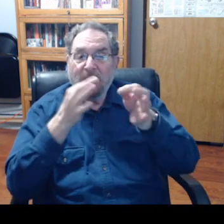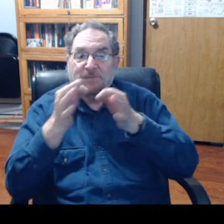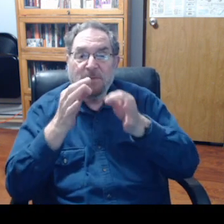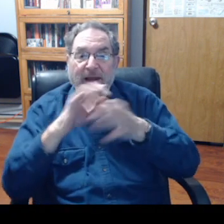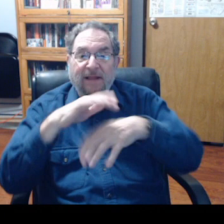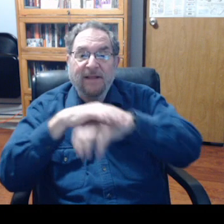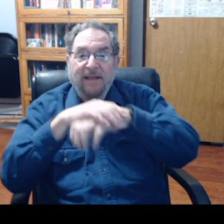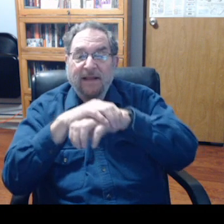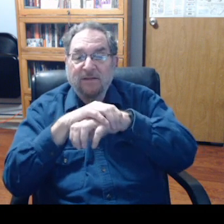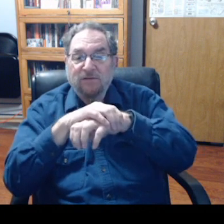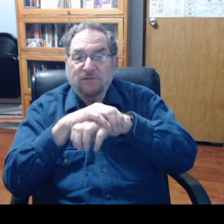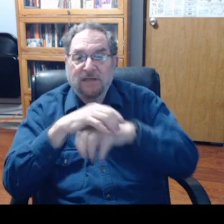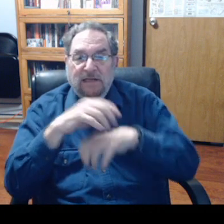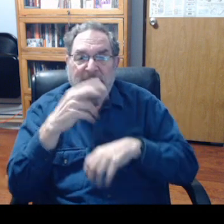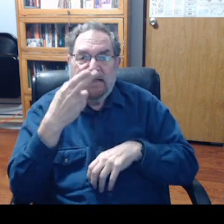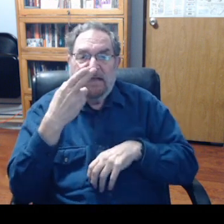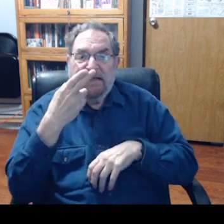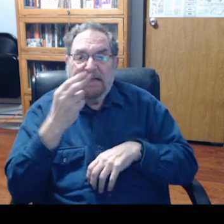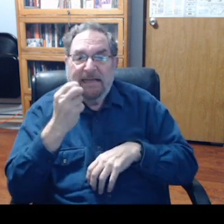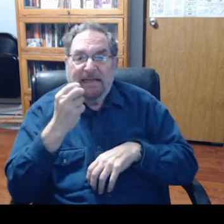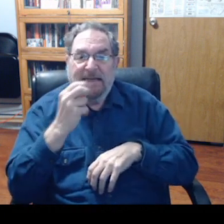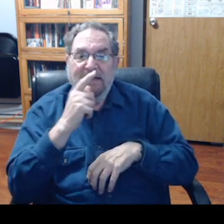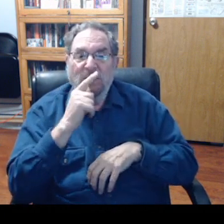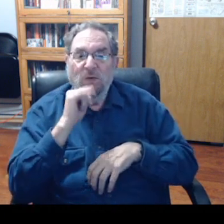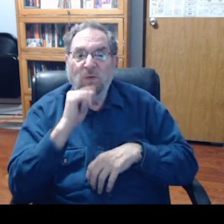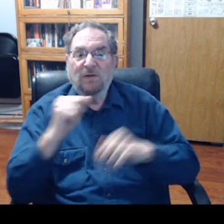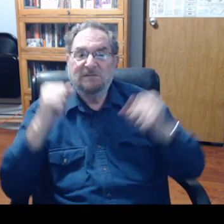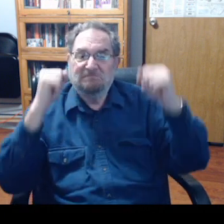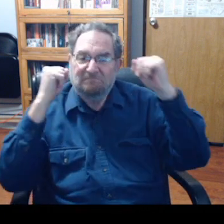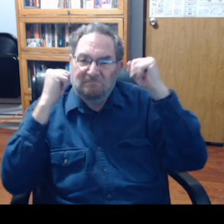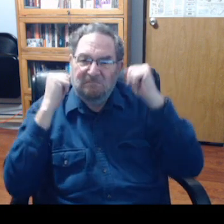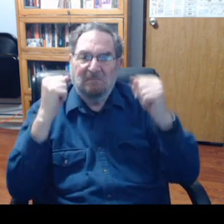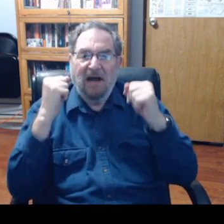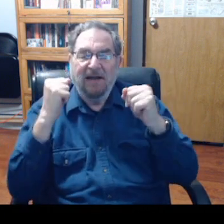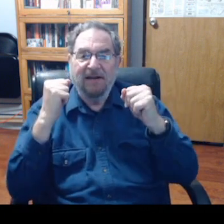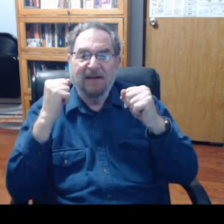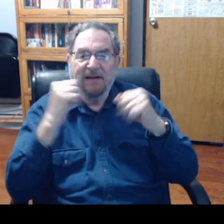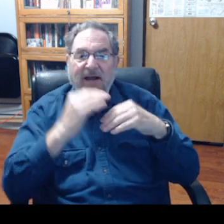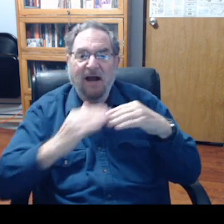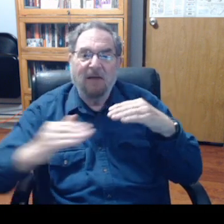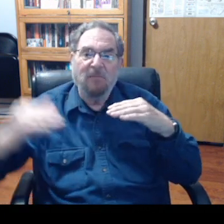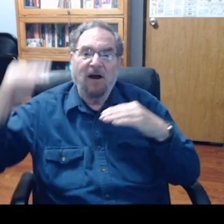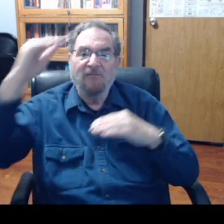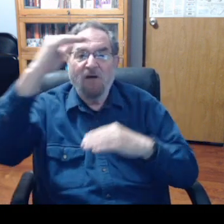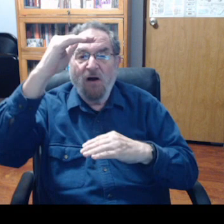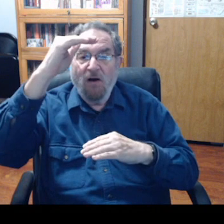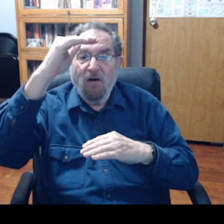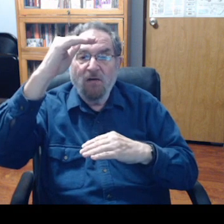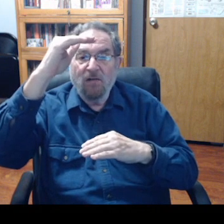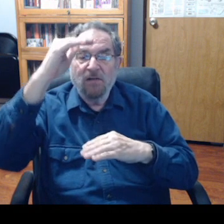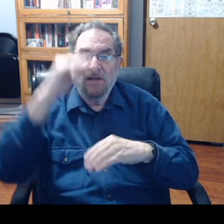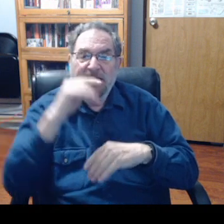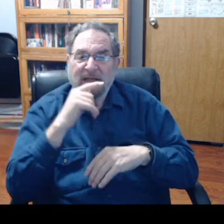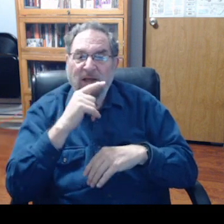I will explain the English. He who is mighty above